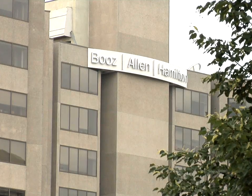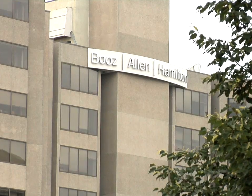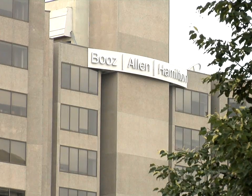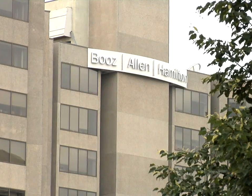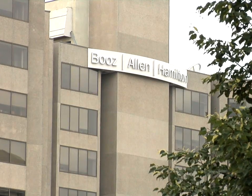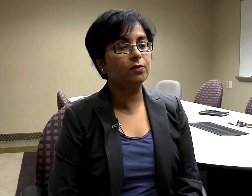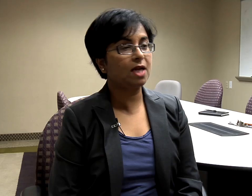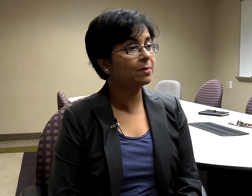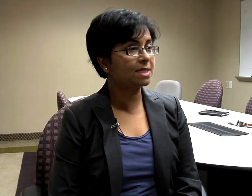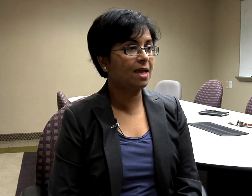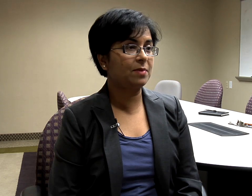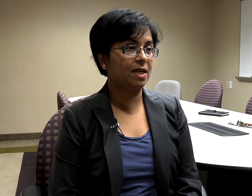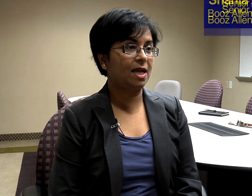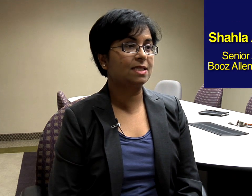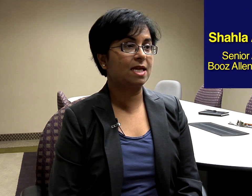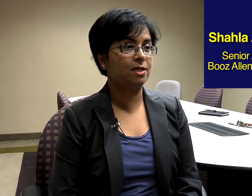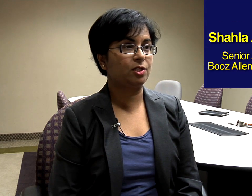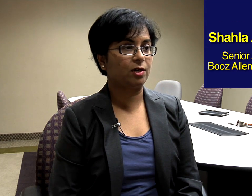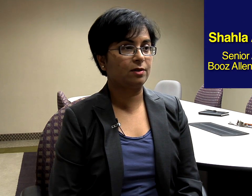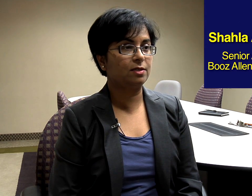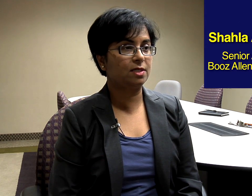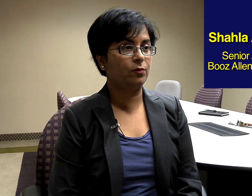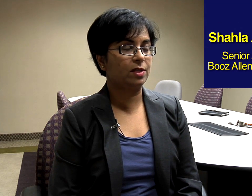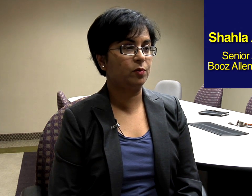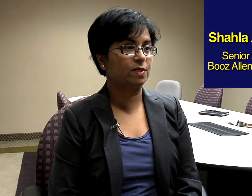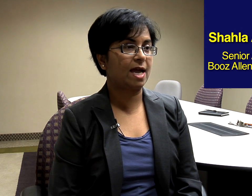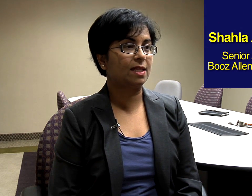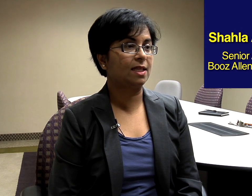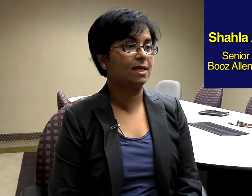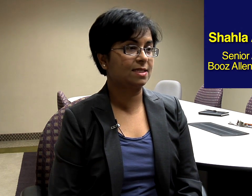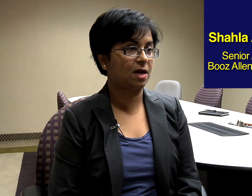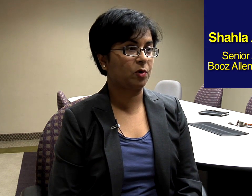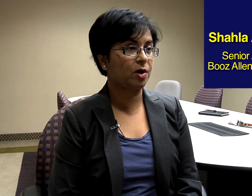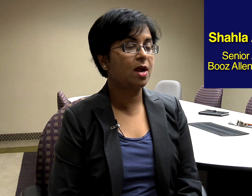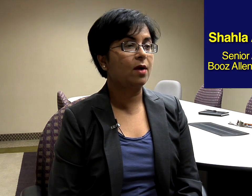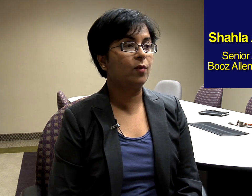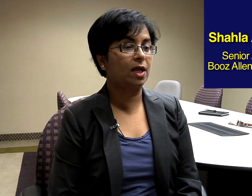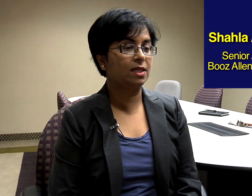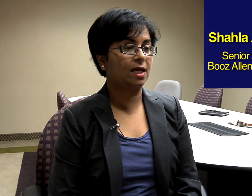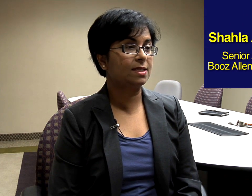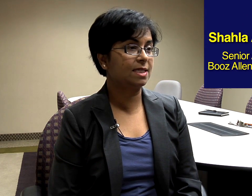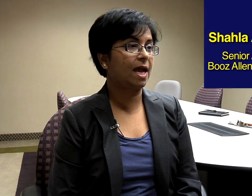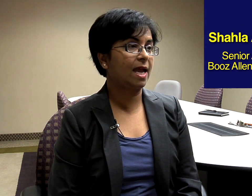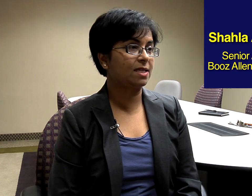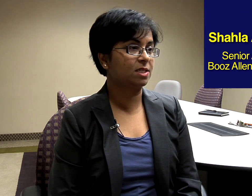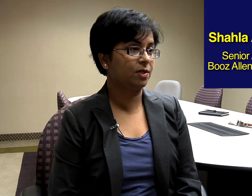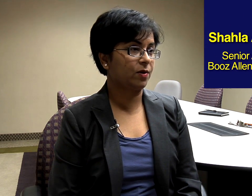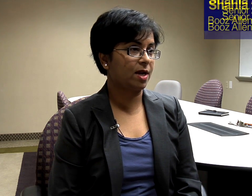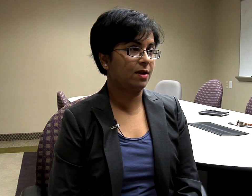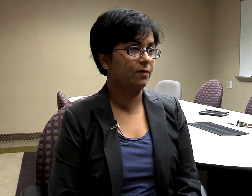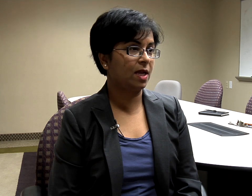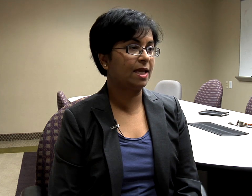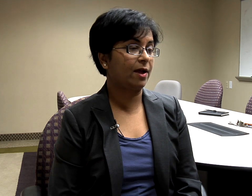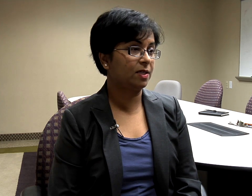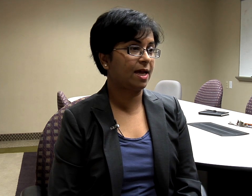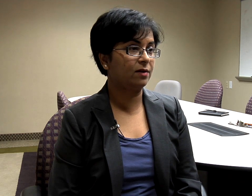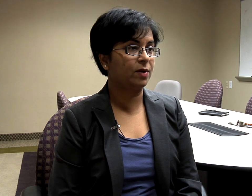So Thomas came in as an intern with Booz Allen last summer with a CIS degree in Gallaudet. We